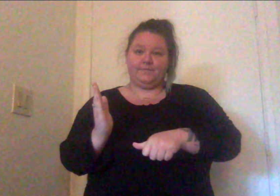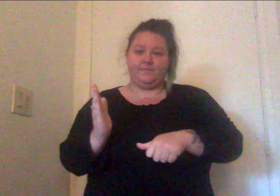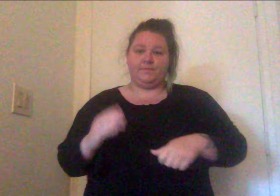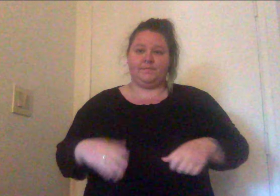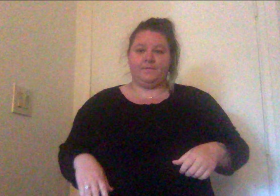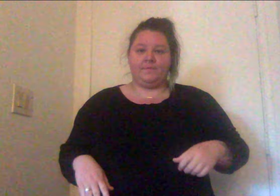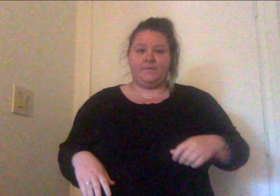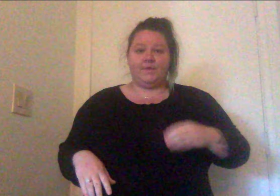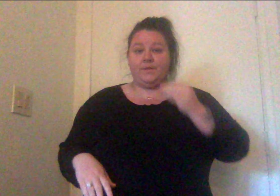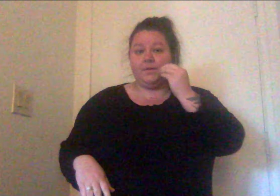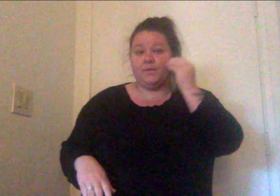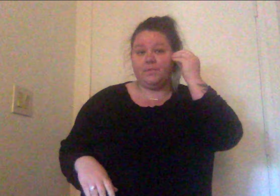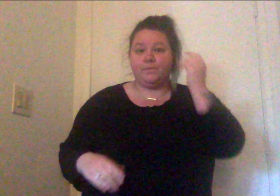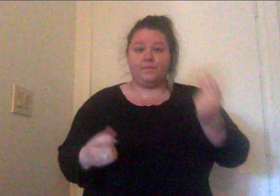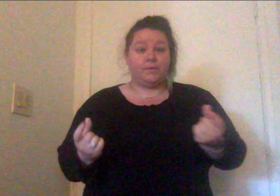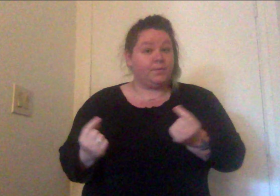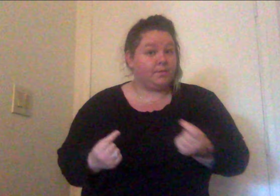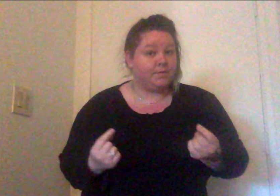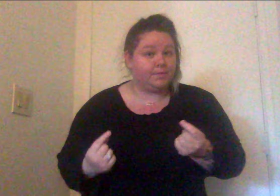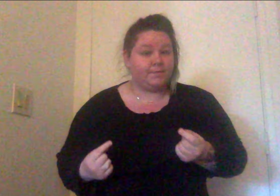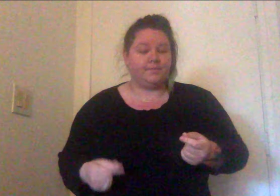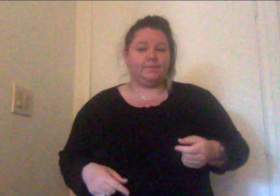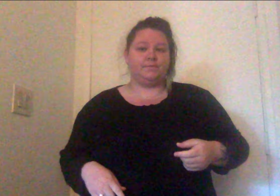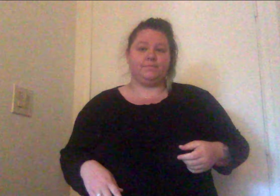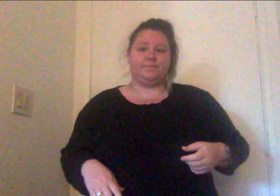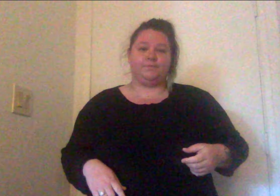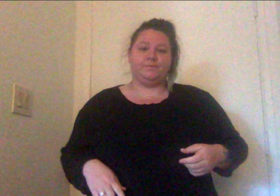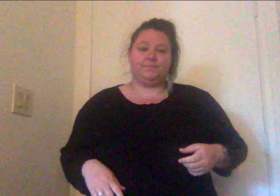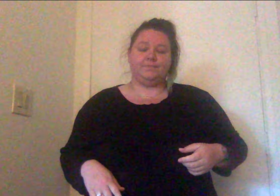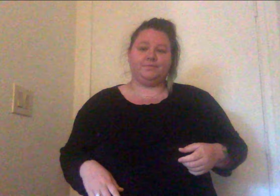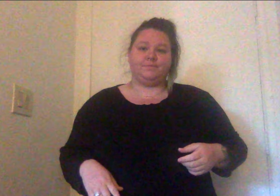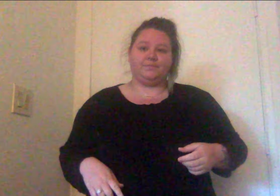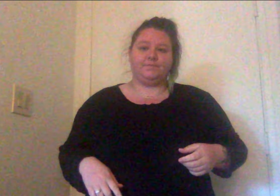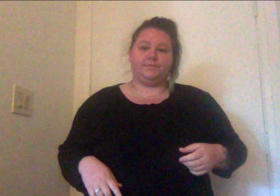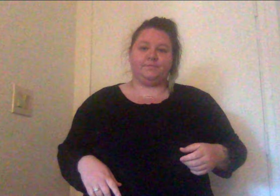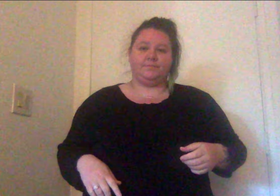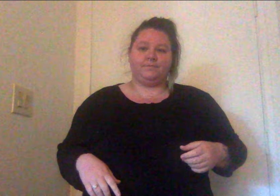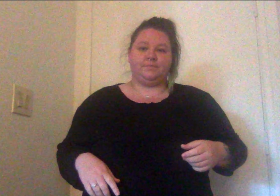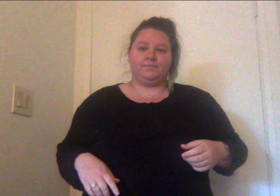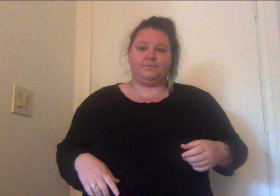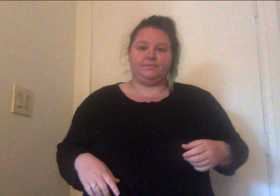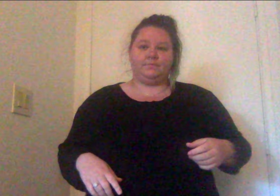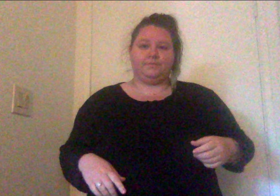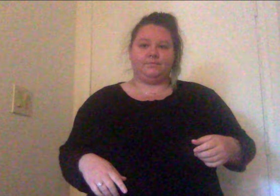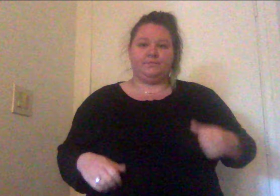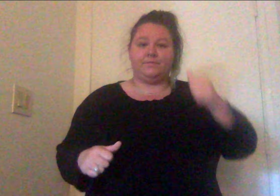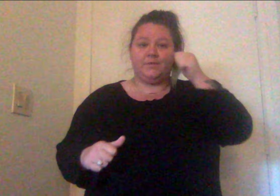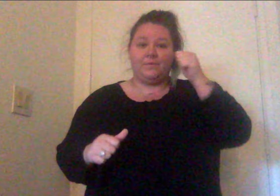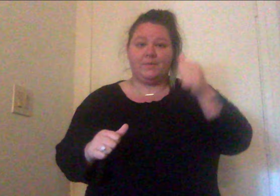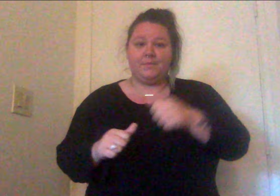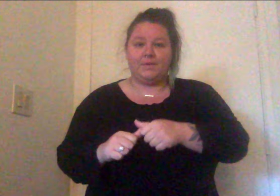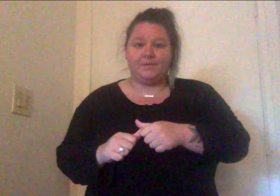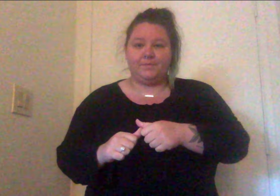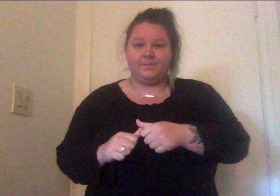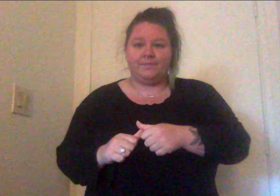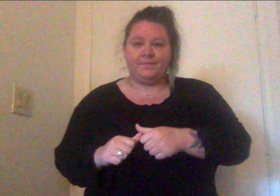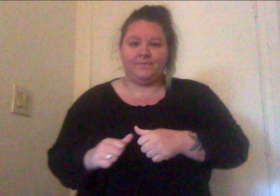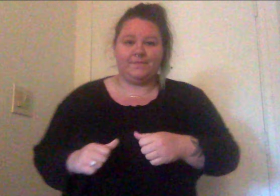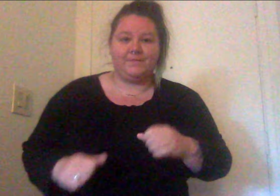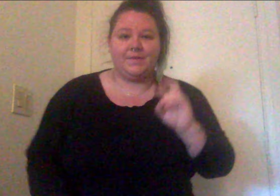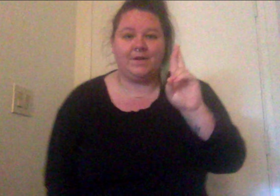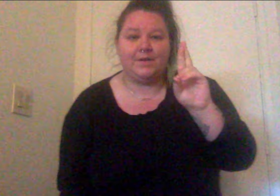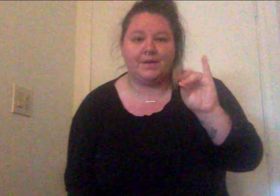while you're going to see the doctor to help the healing process. We remember the 4 things you do